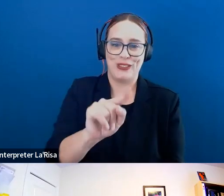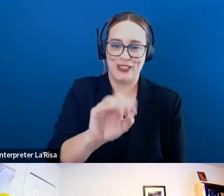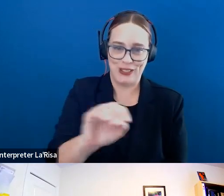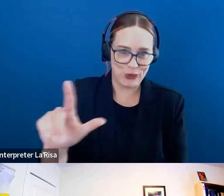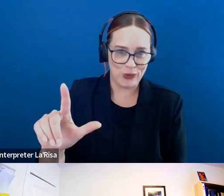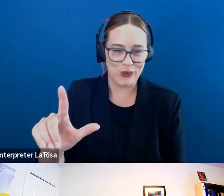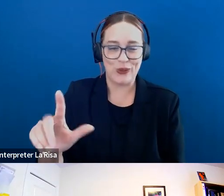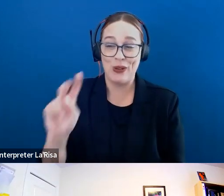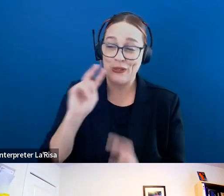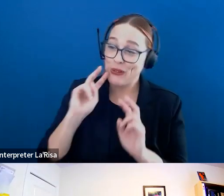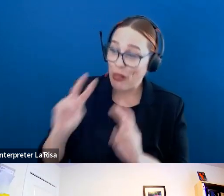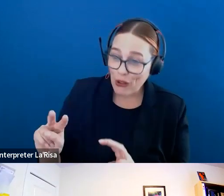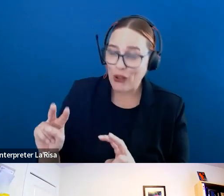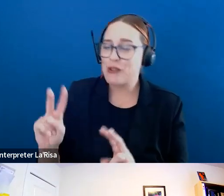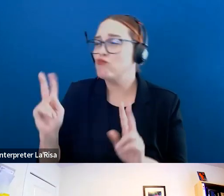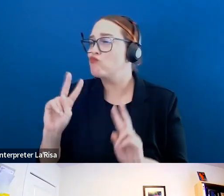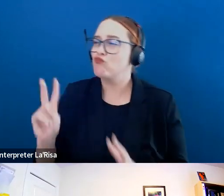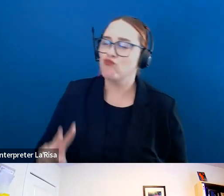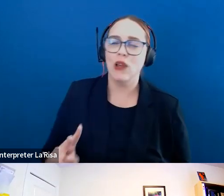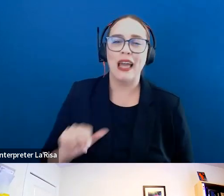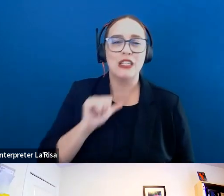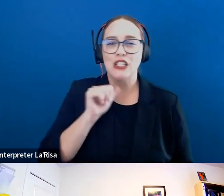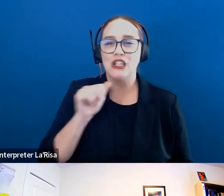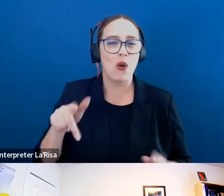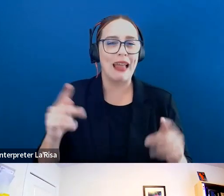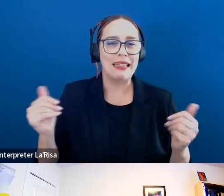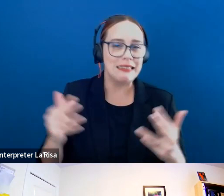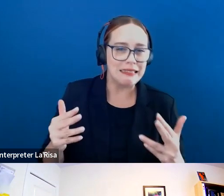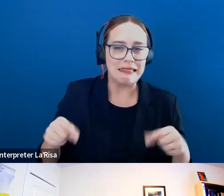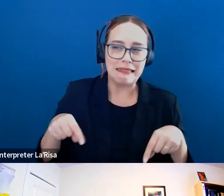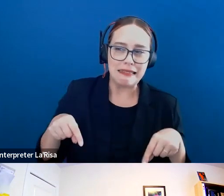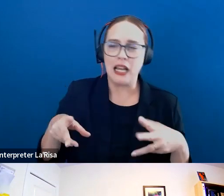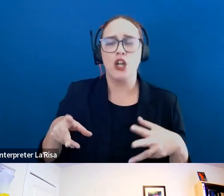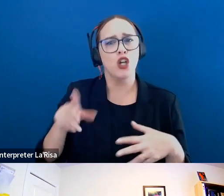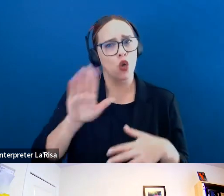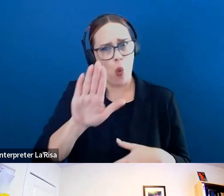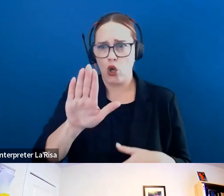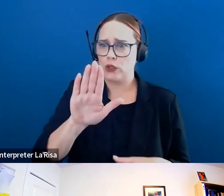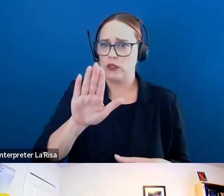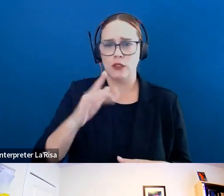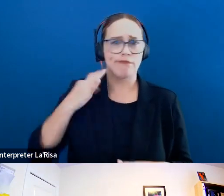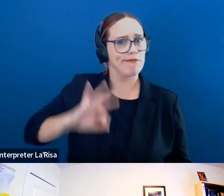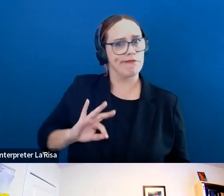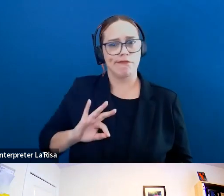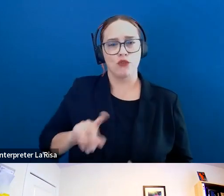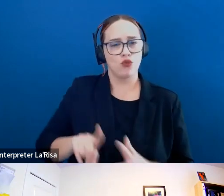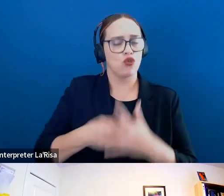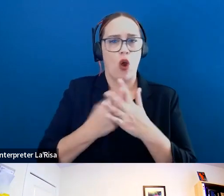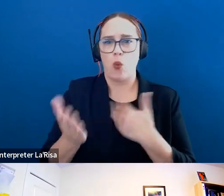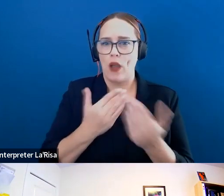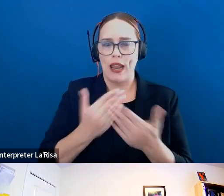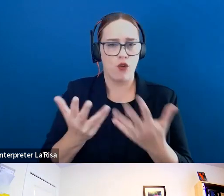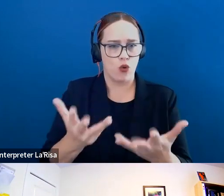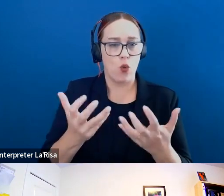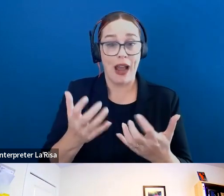it, don't let it intimidate you. It is yours to use and you can start wherever you want. It just, even if you're starting on that very last